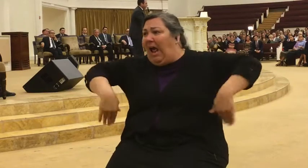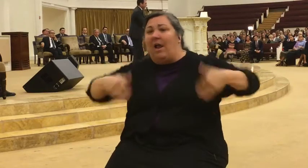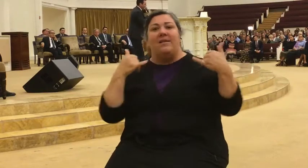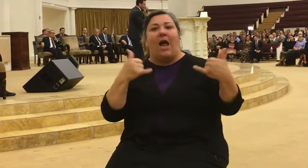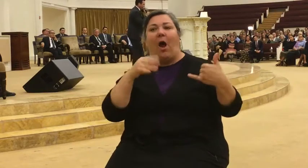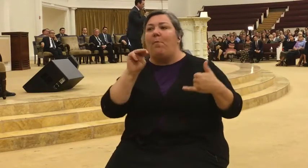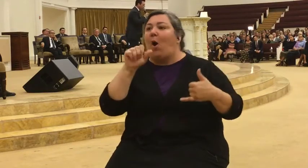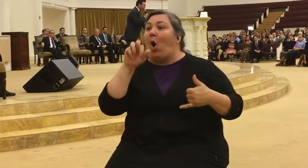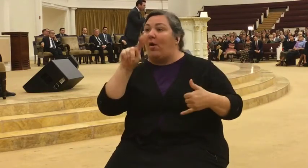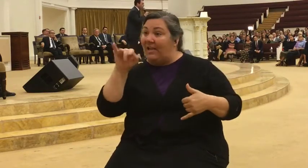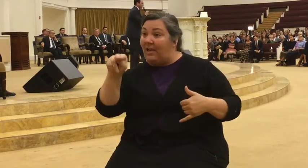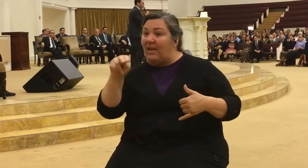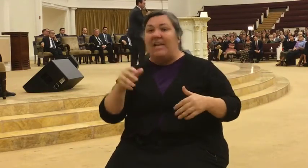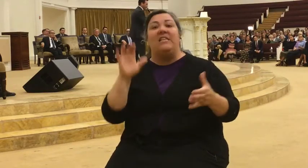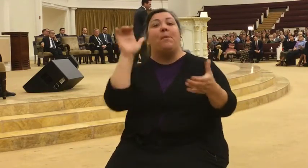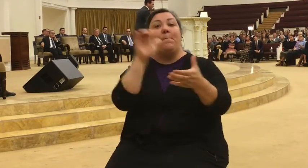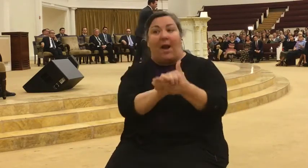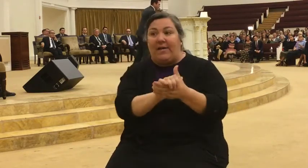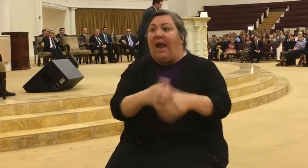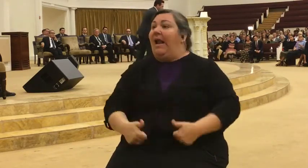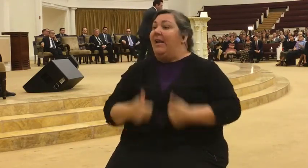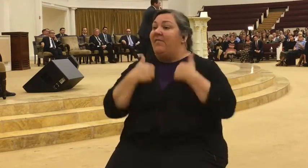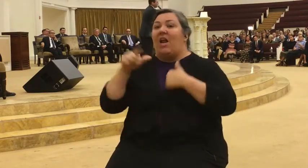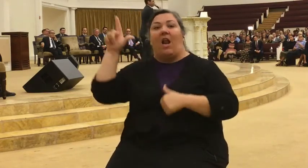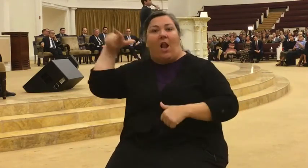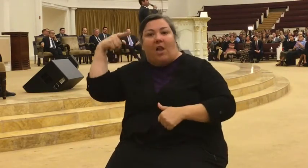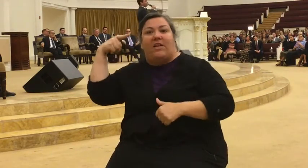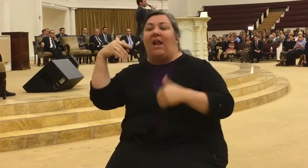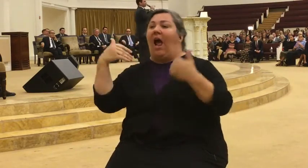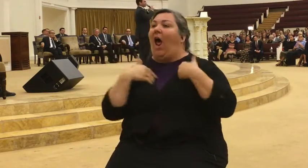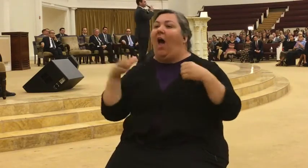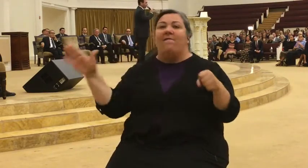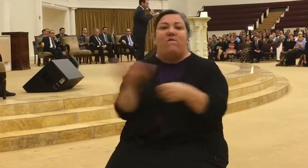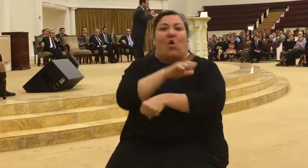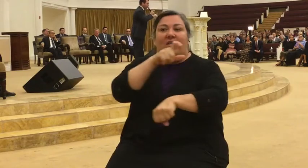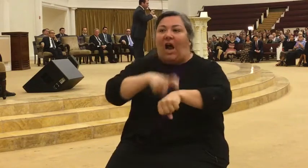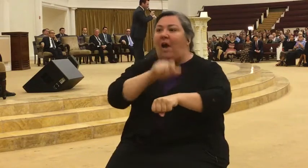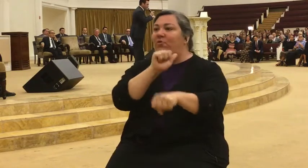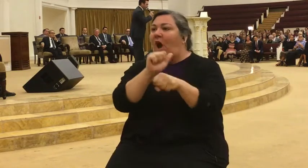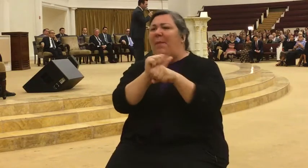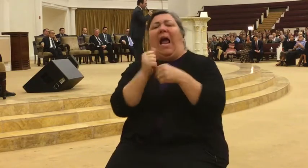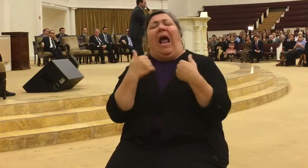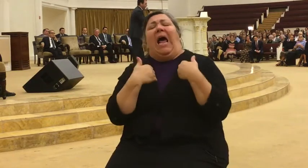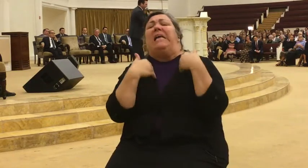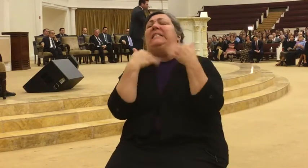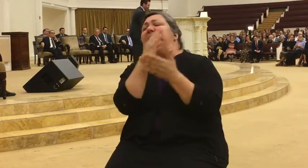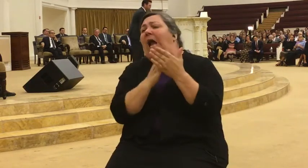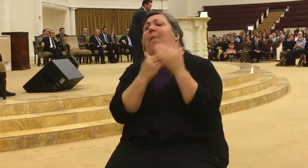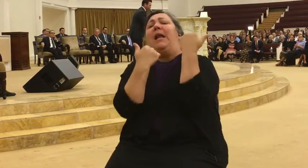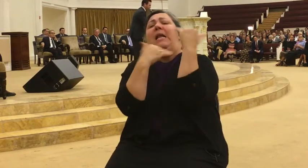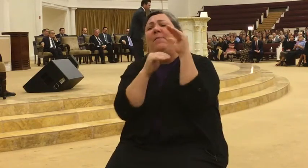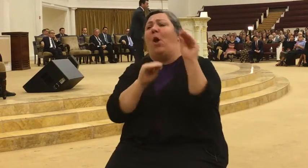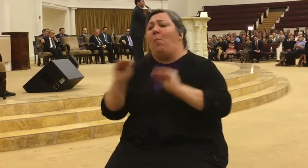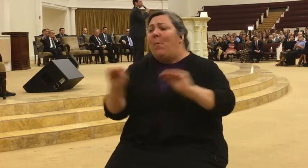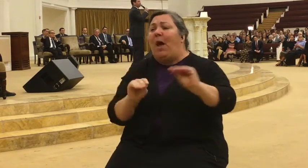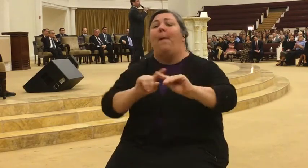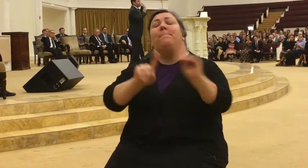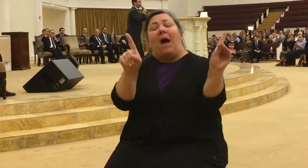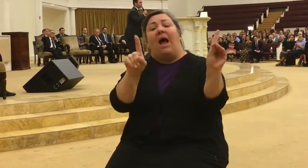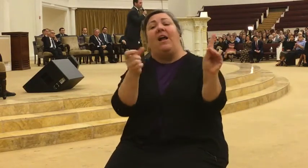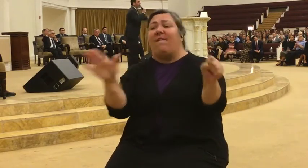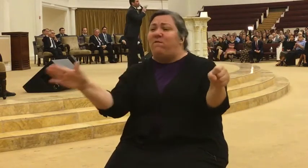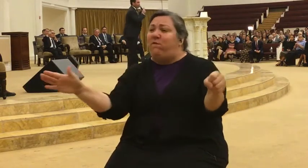married. He lives in London. He works a full-time job. He's still suffering from some limited mobility, but he has fully recovered